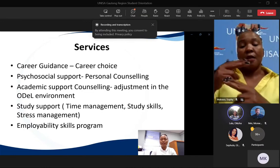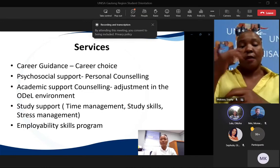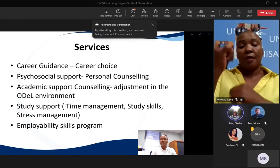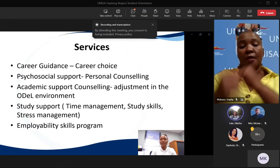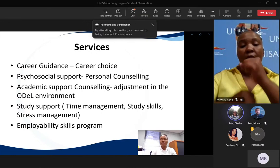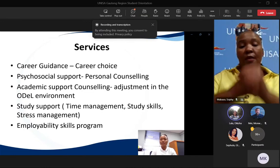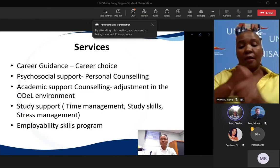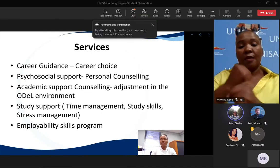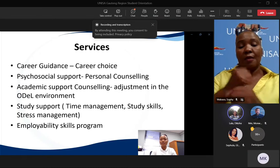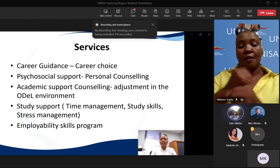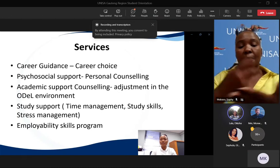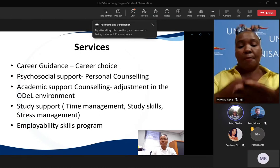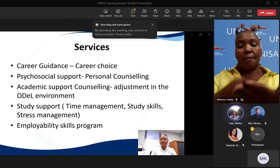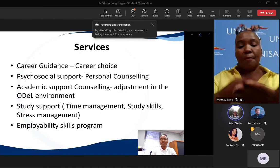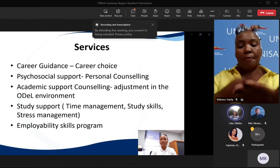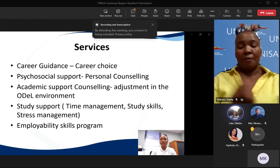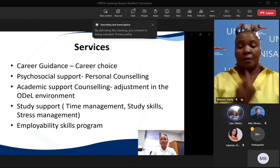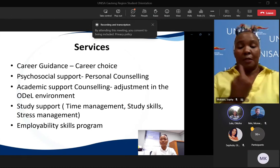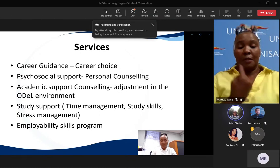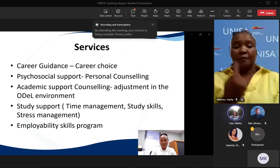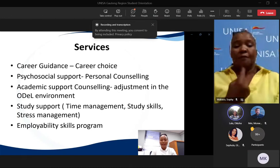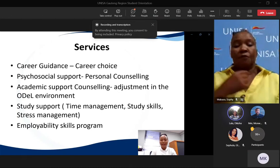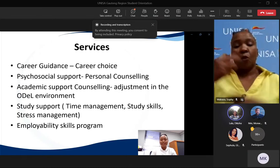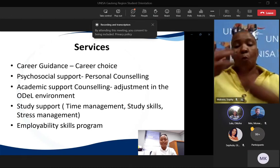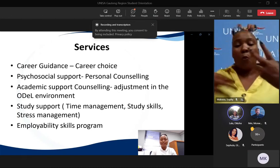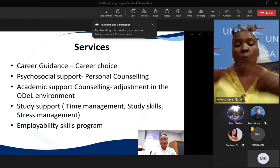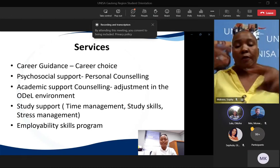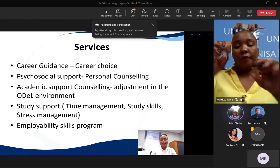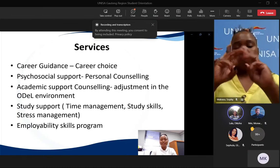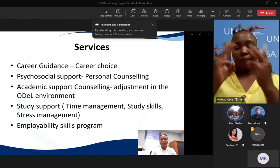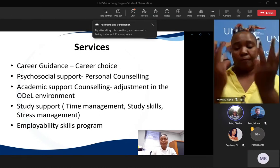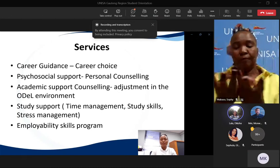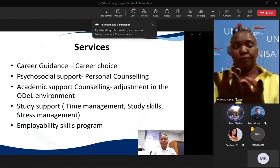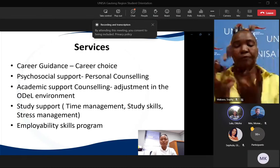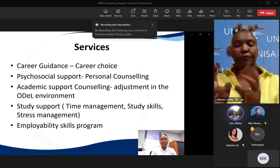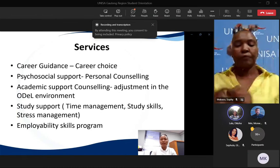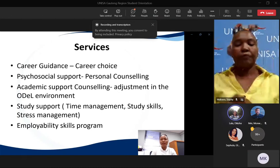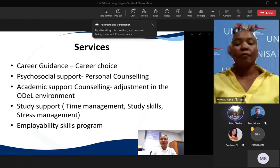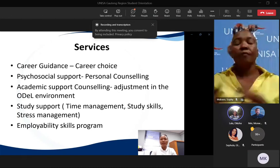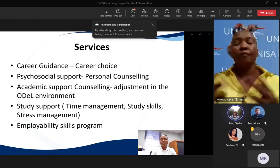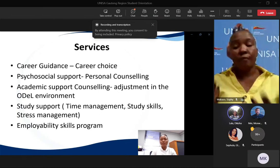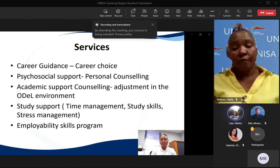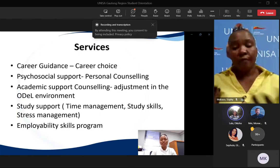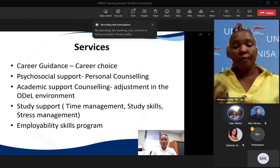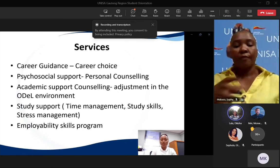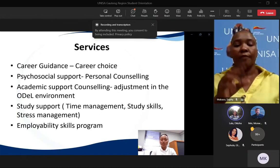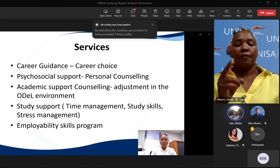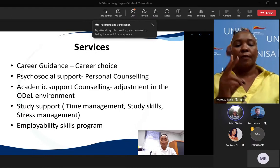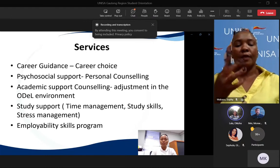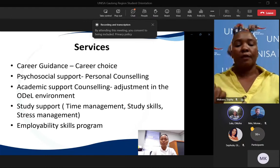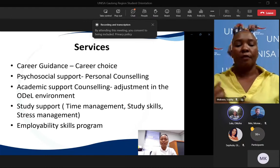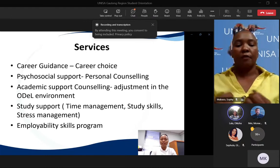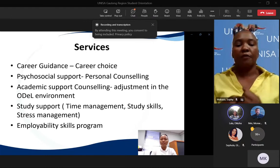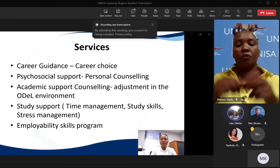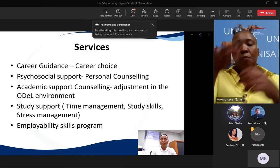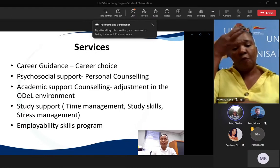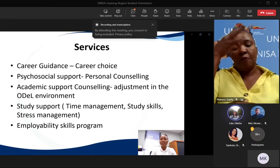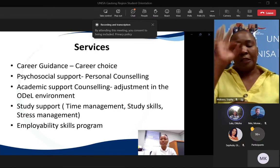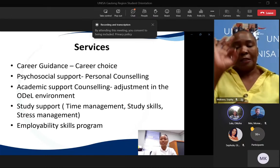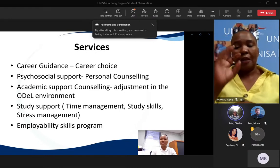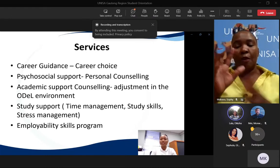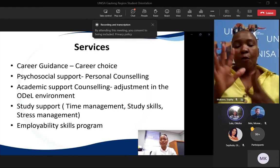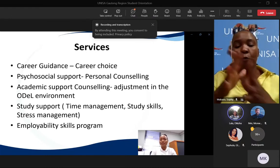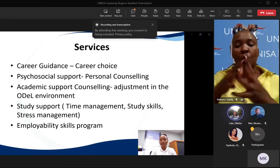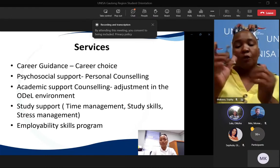preparing for themselves for the word of work and we also have professional workshops that we run